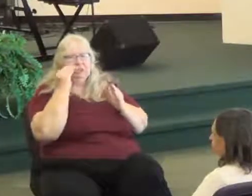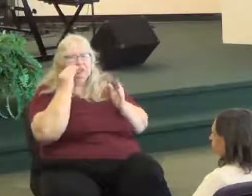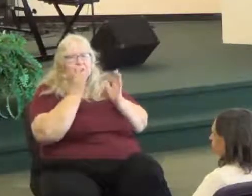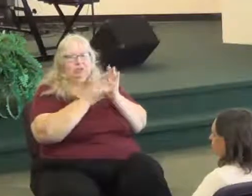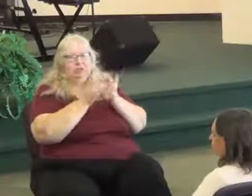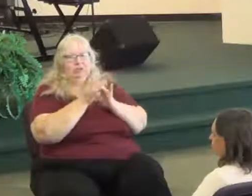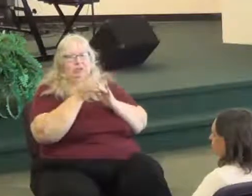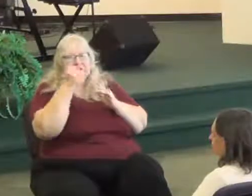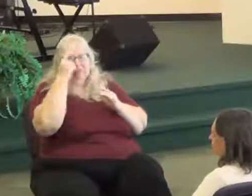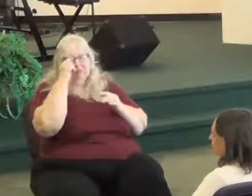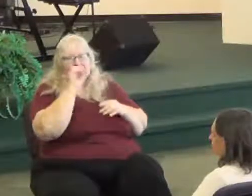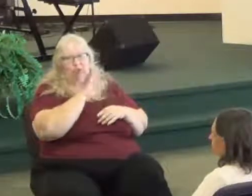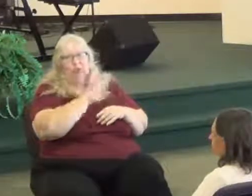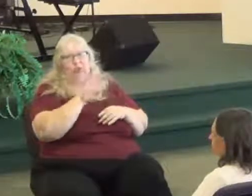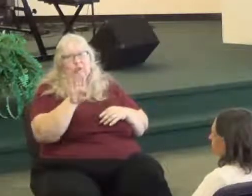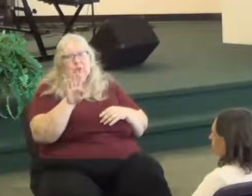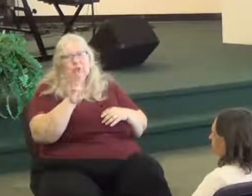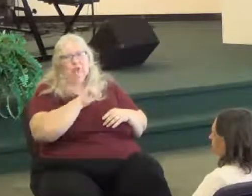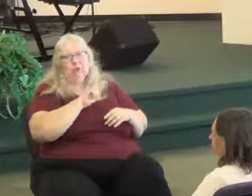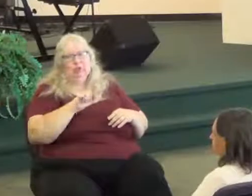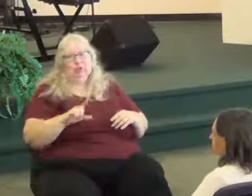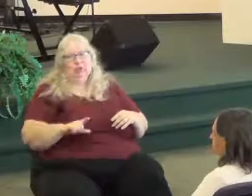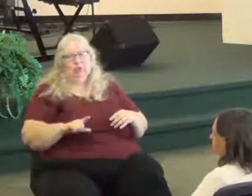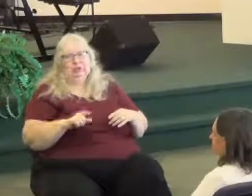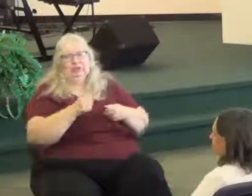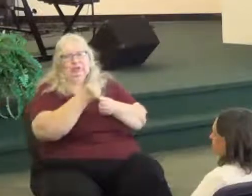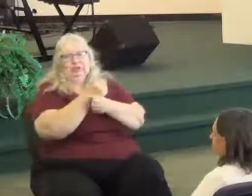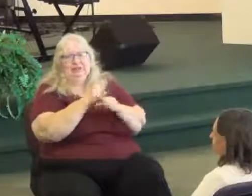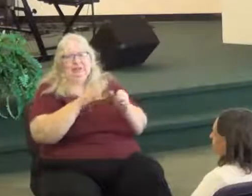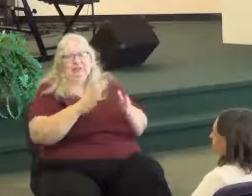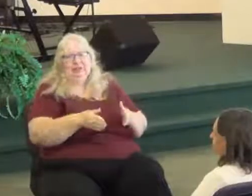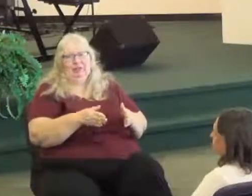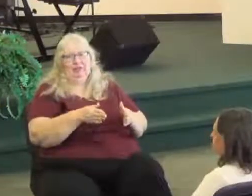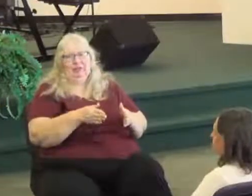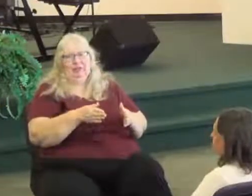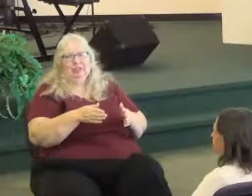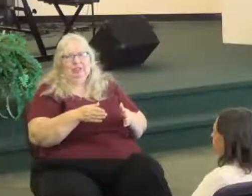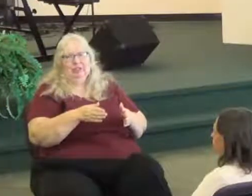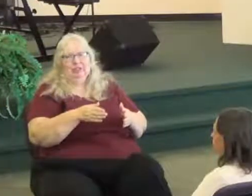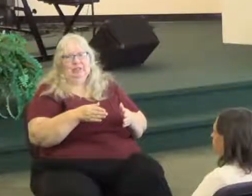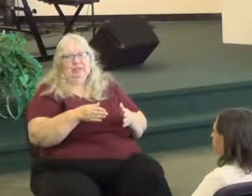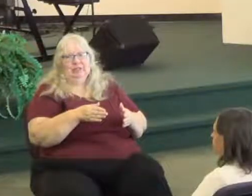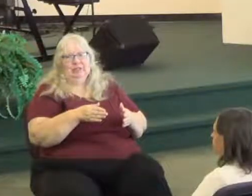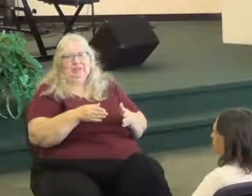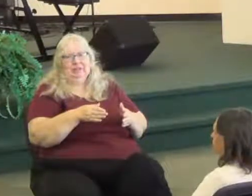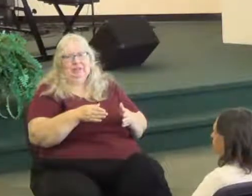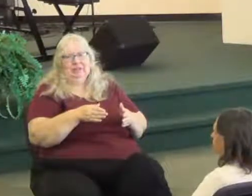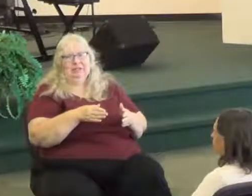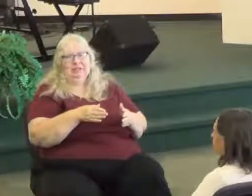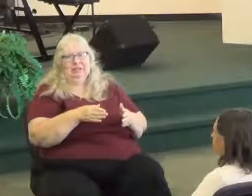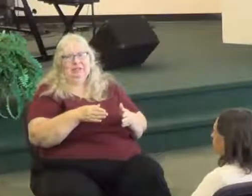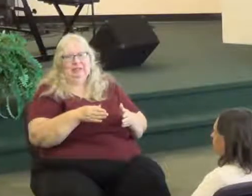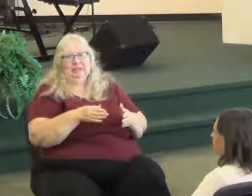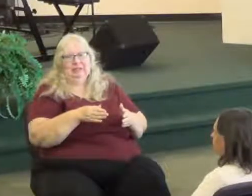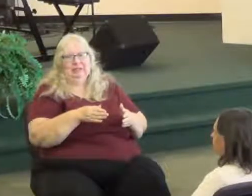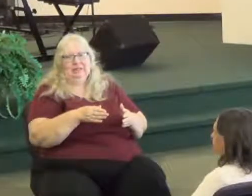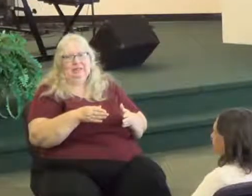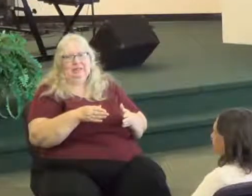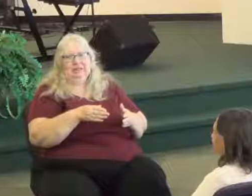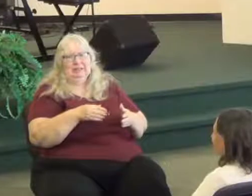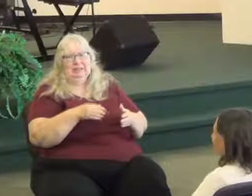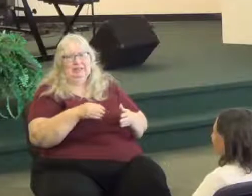Savior. We had a little gal yesterday come to the pork burger sale and run up and give me a hug. And she said, I want to be